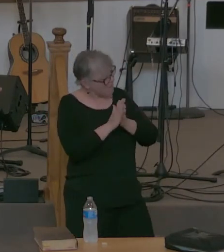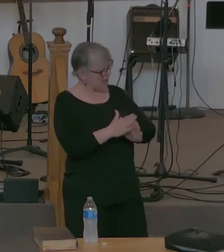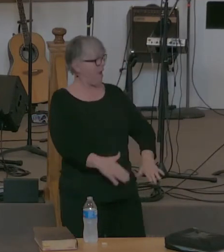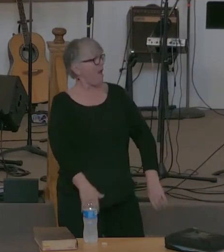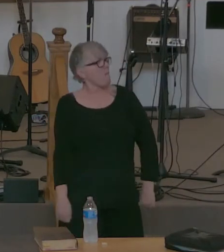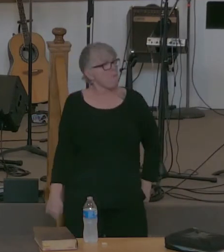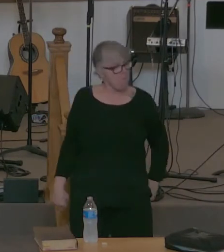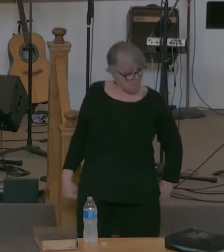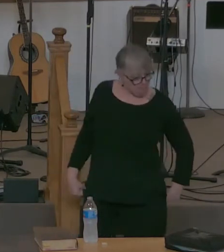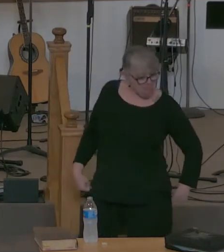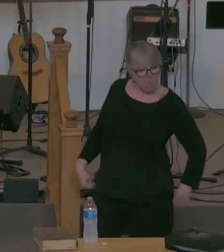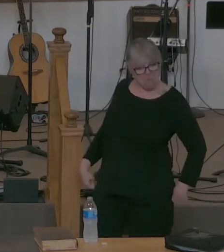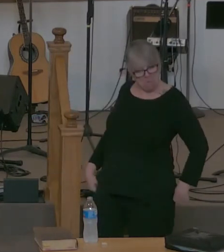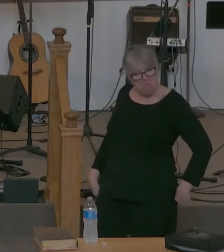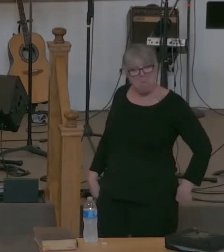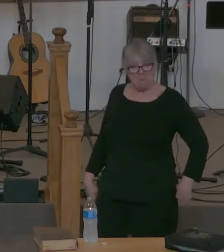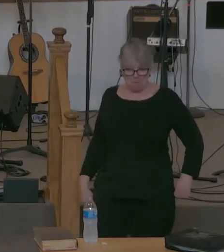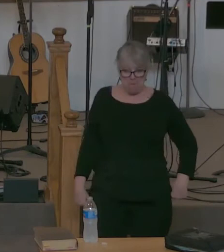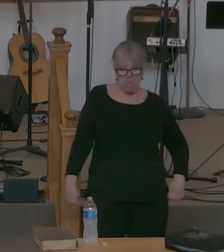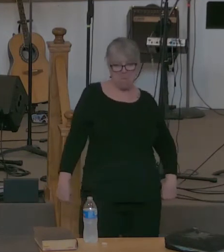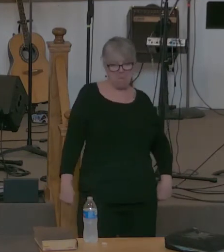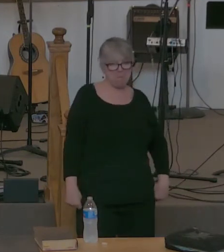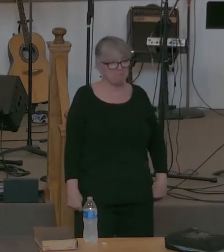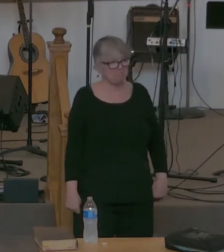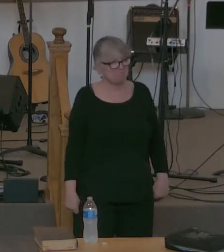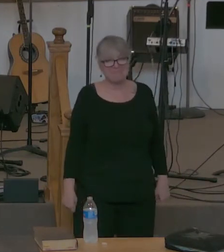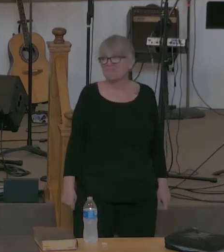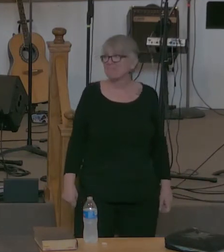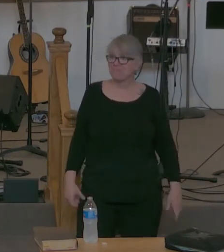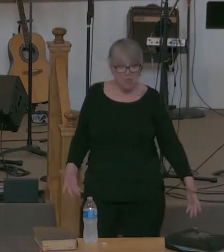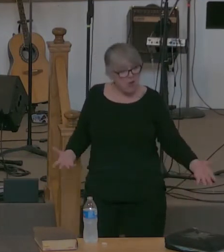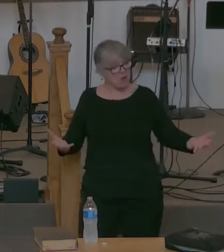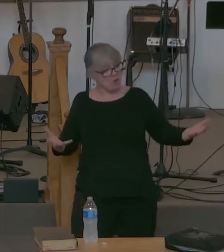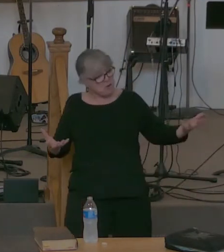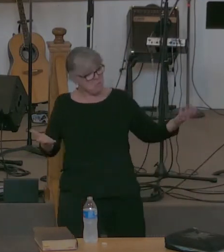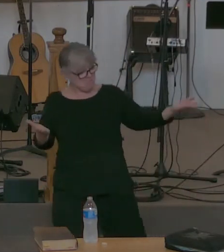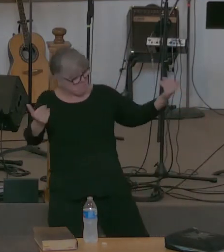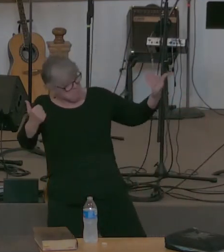him. And he said, he started doing his little, you want some of me?